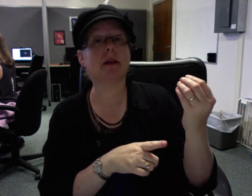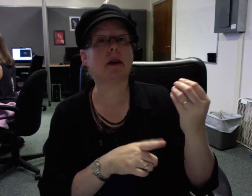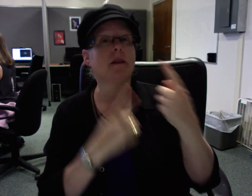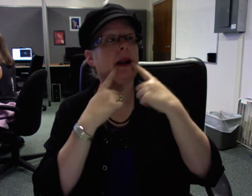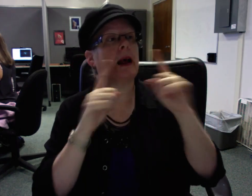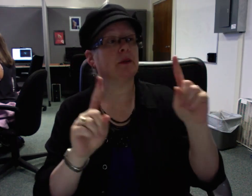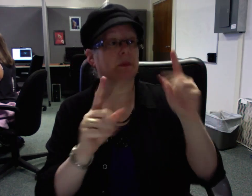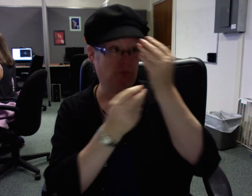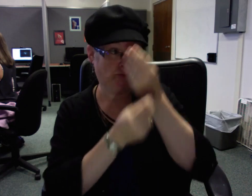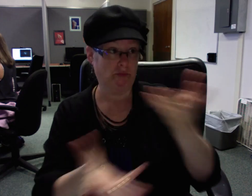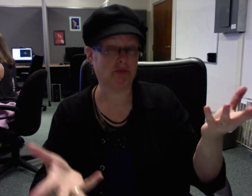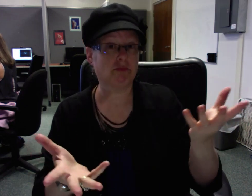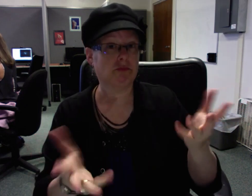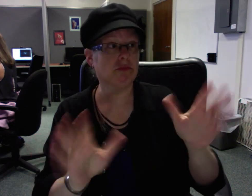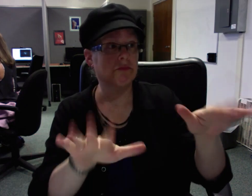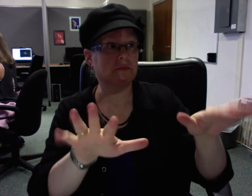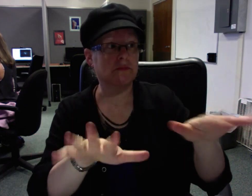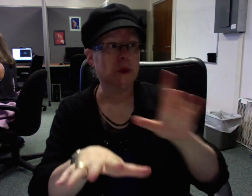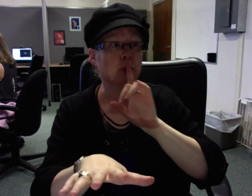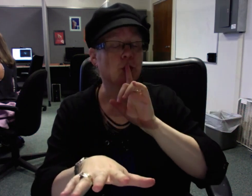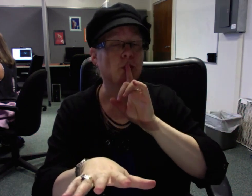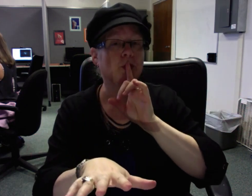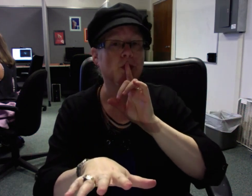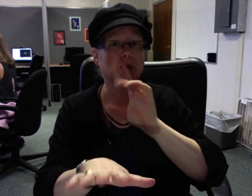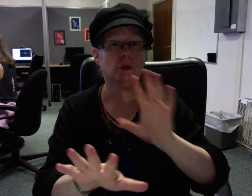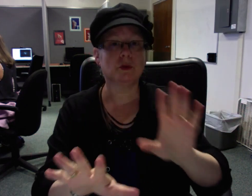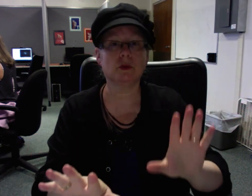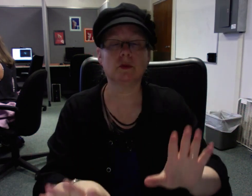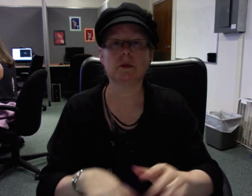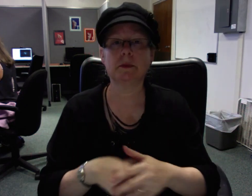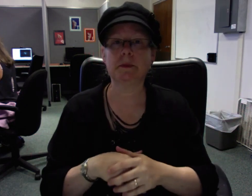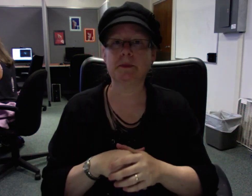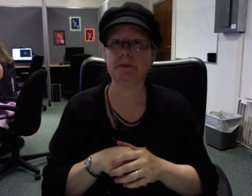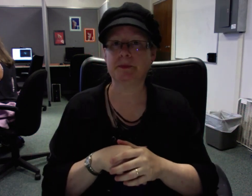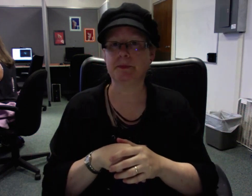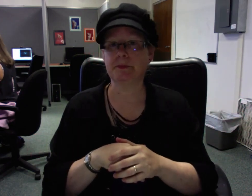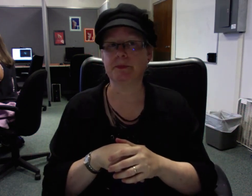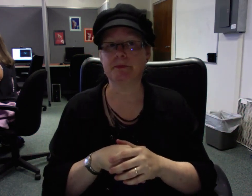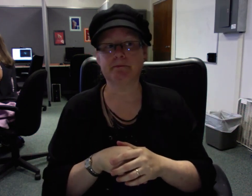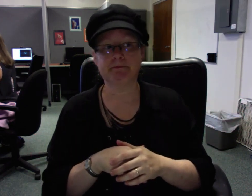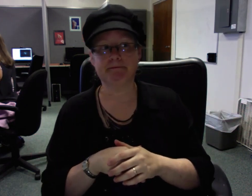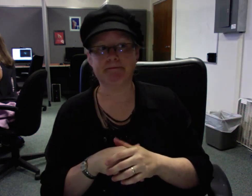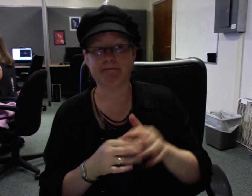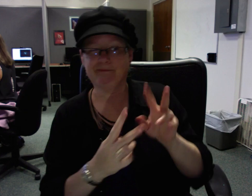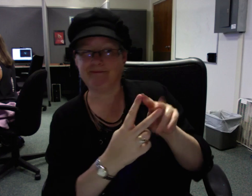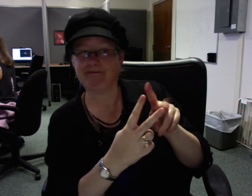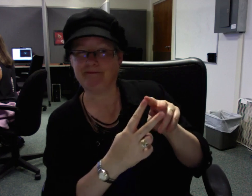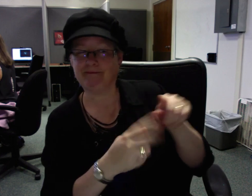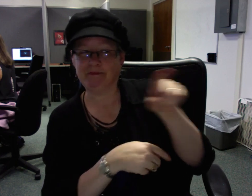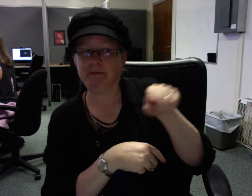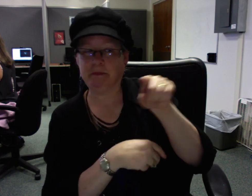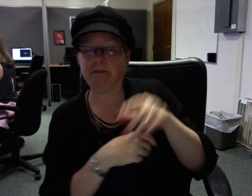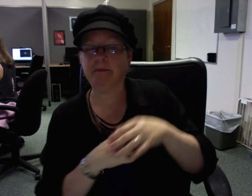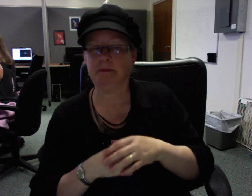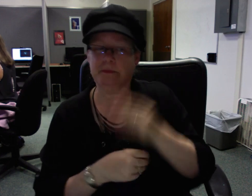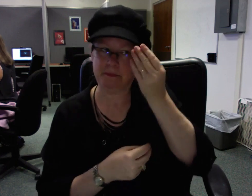And we don't want to forget the ceiling of the shed. So tomorrow we'll also find out how much the roof will